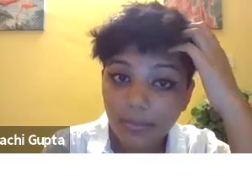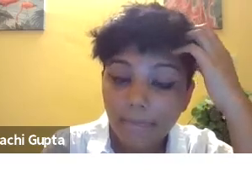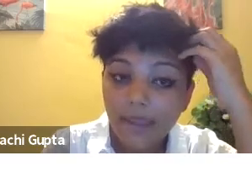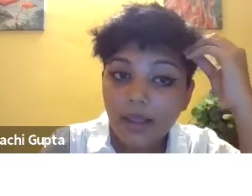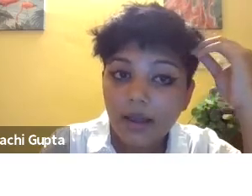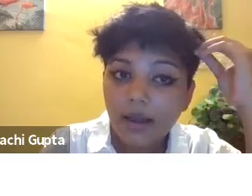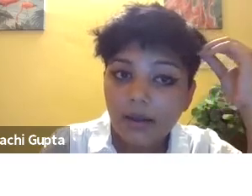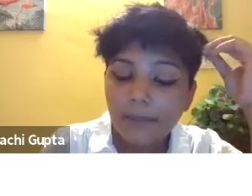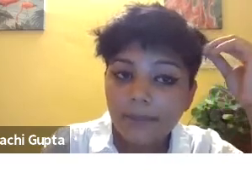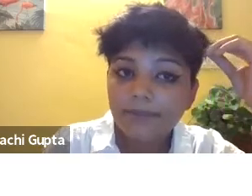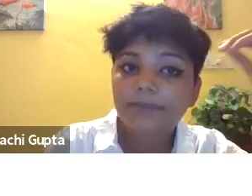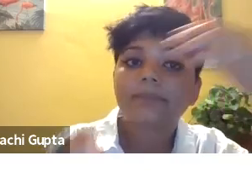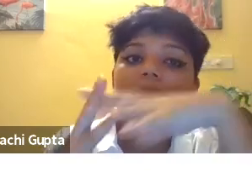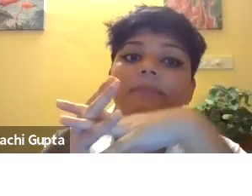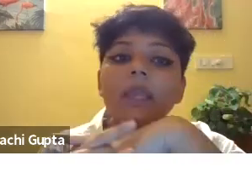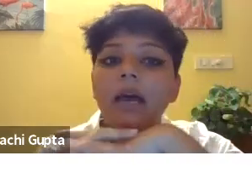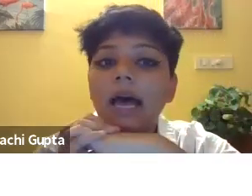cinema. Um,